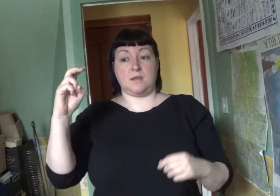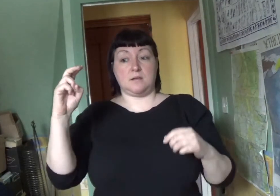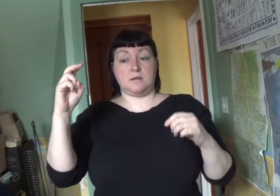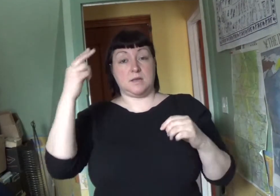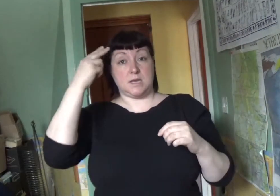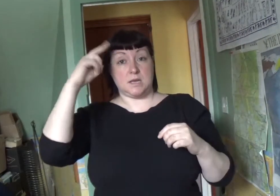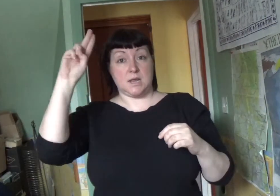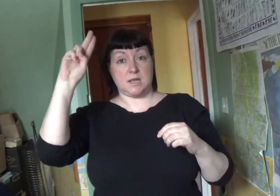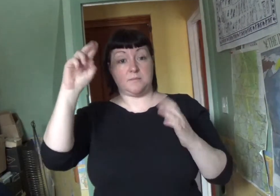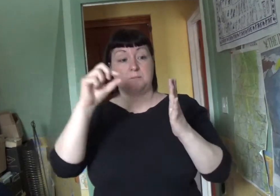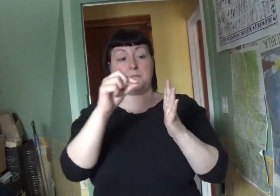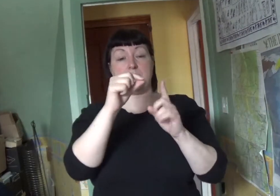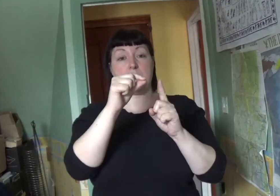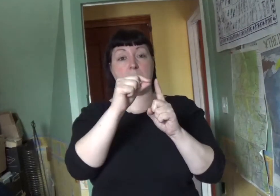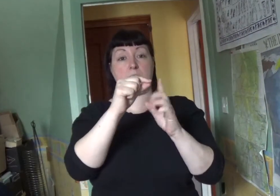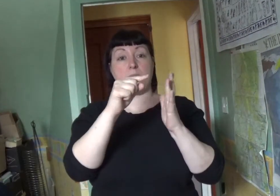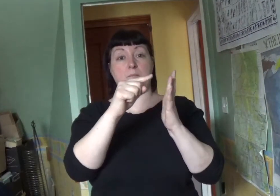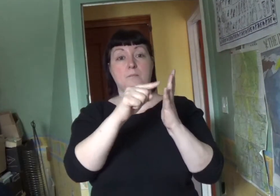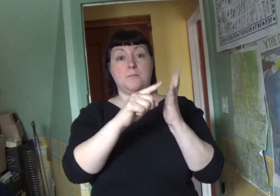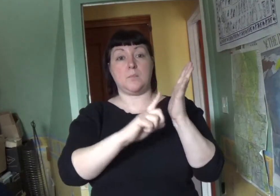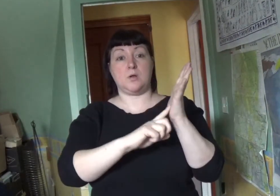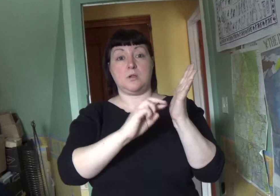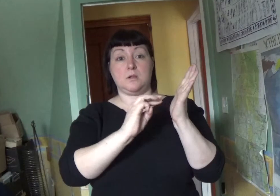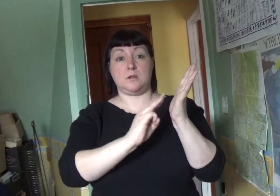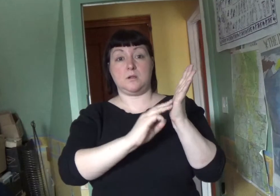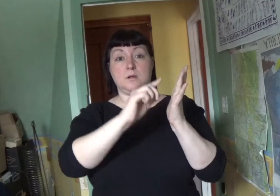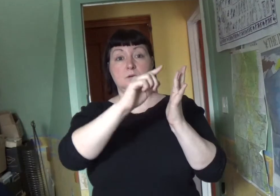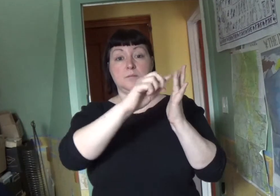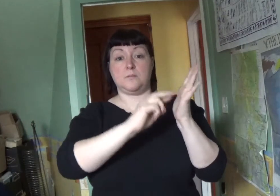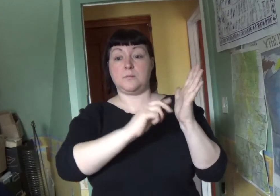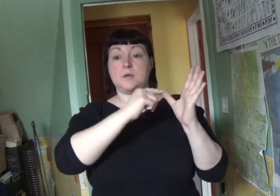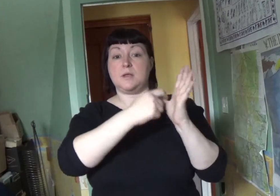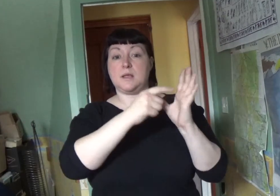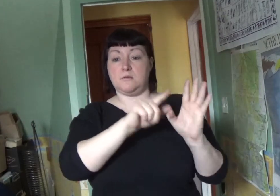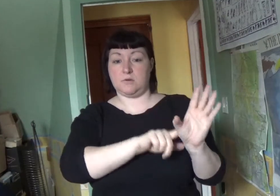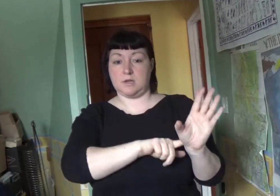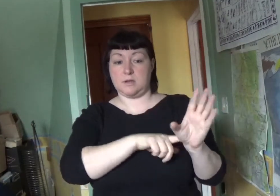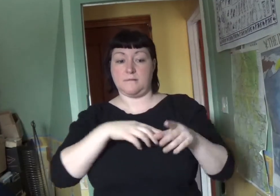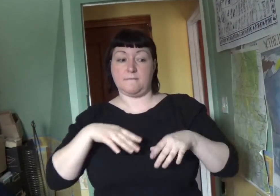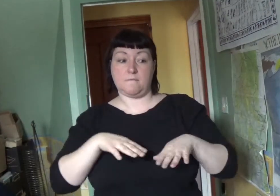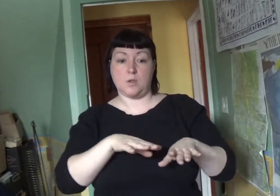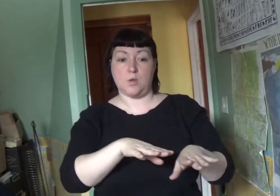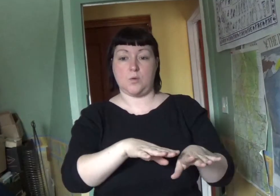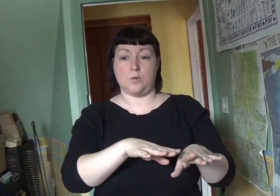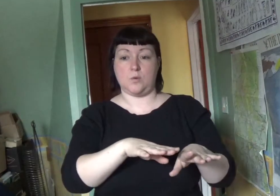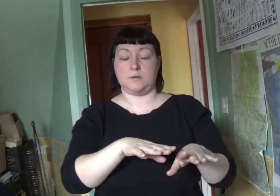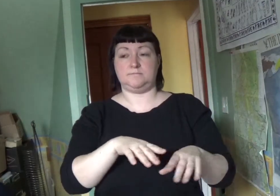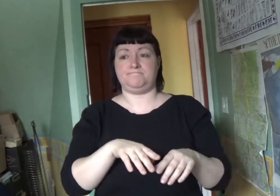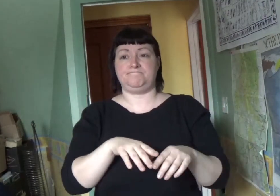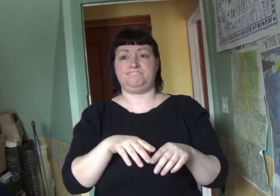Pulmonary flow. So what does that mean? Well, we know that cells are expecting oxygen, right? We